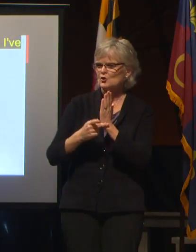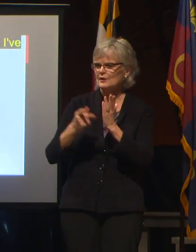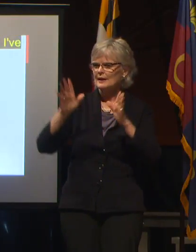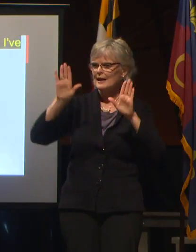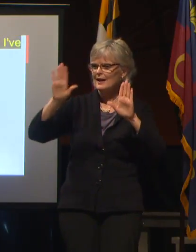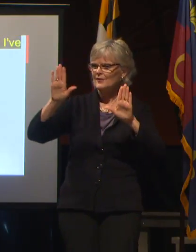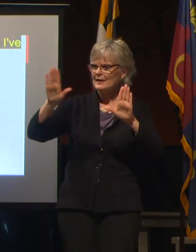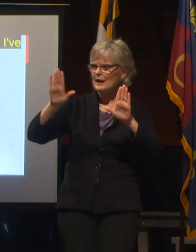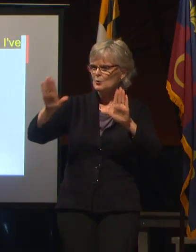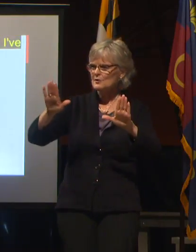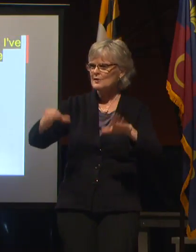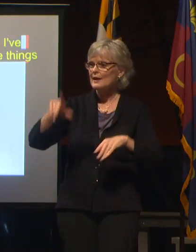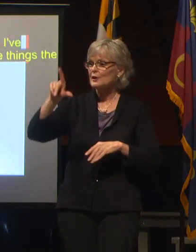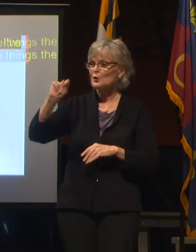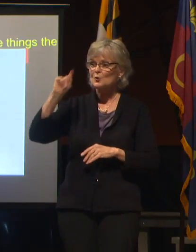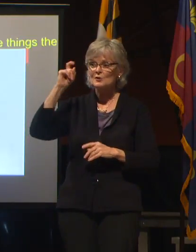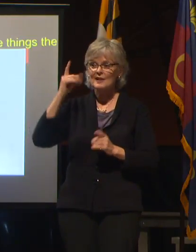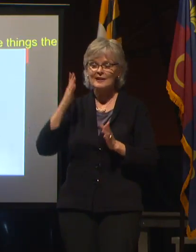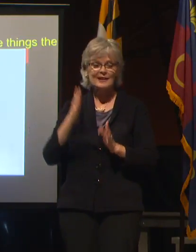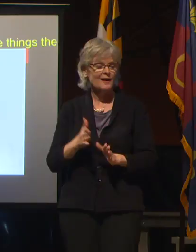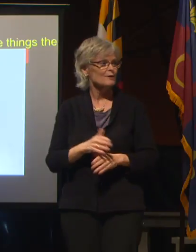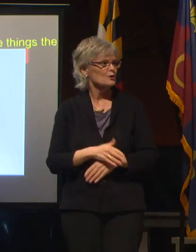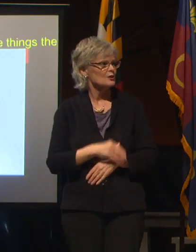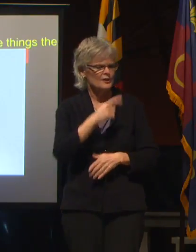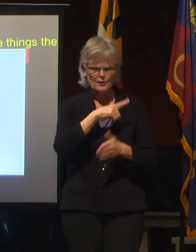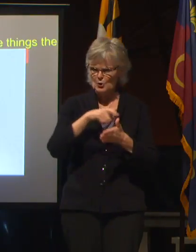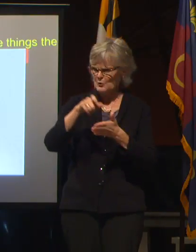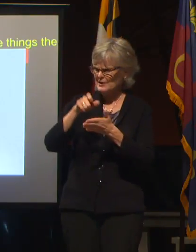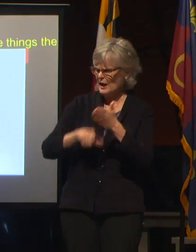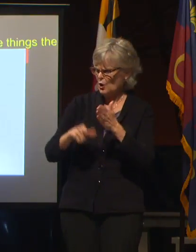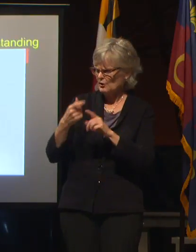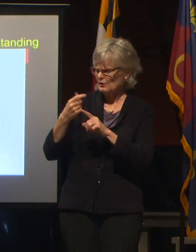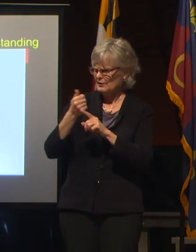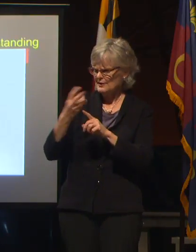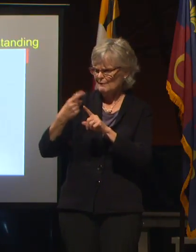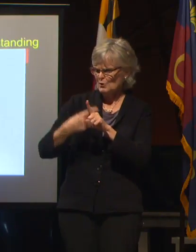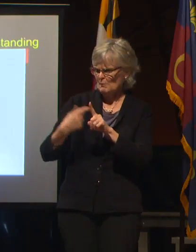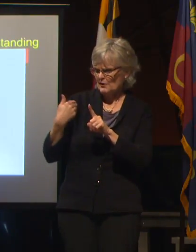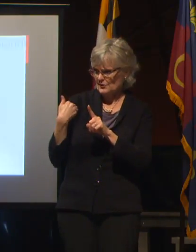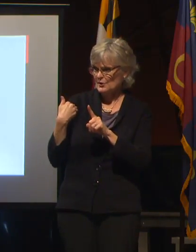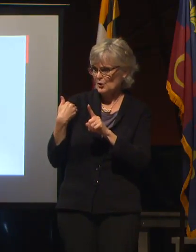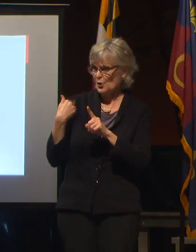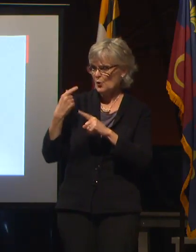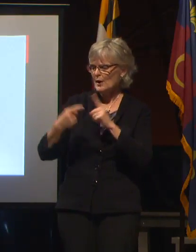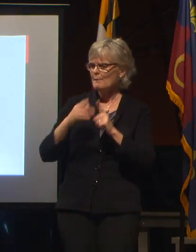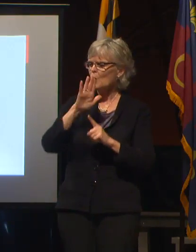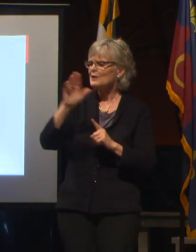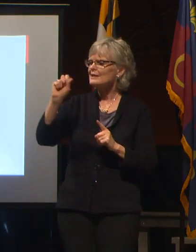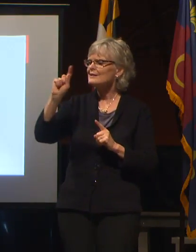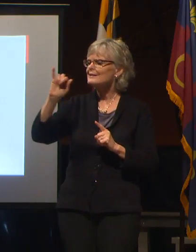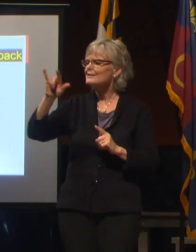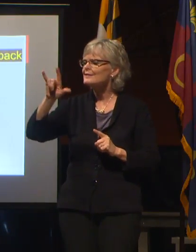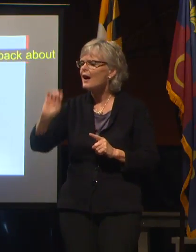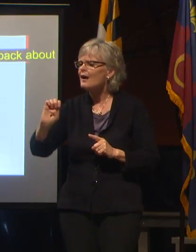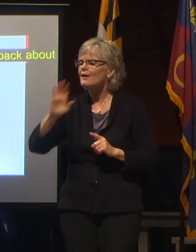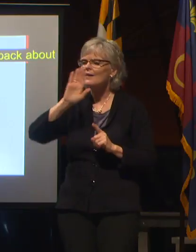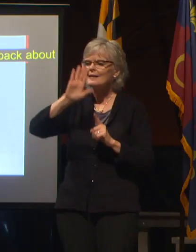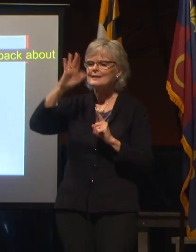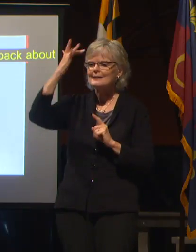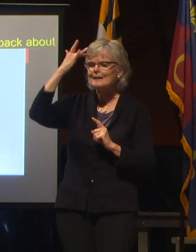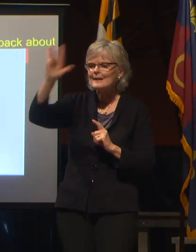outstanding Lieutenant Governor, there was an article a few months back about his style, his intellect,